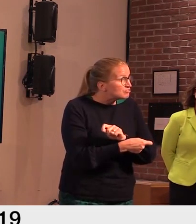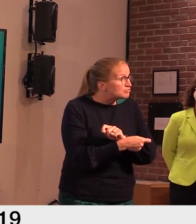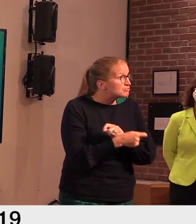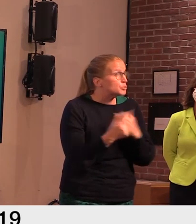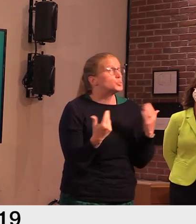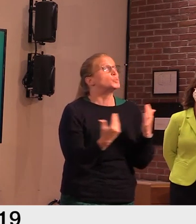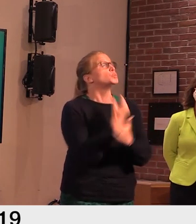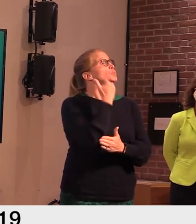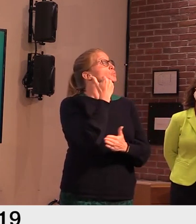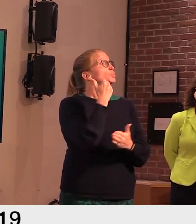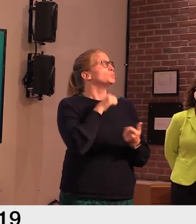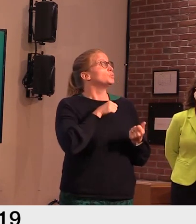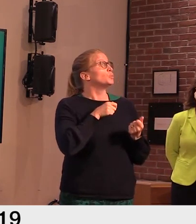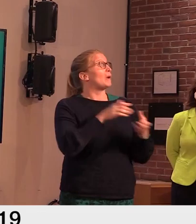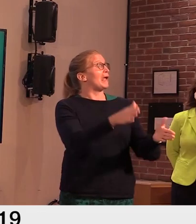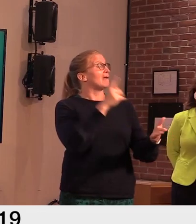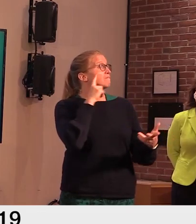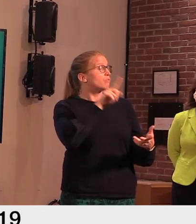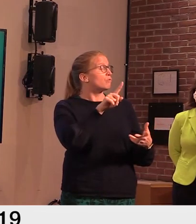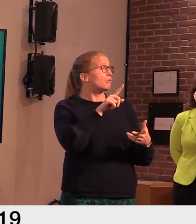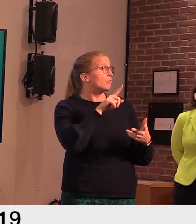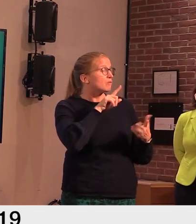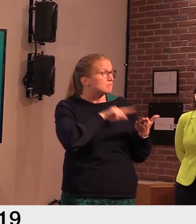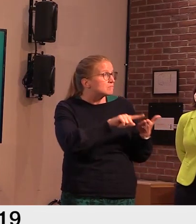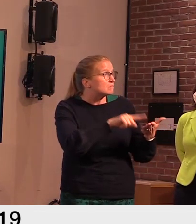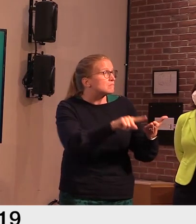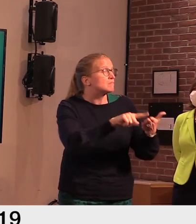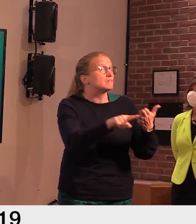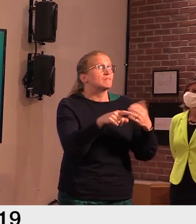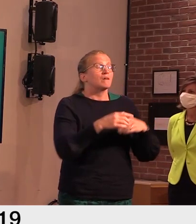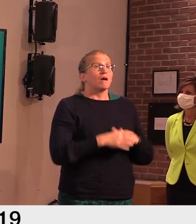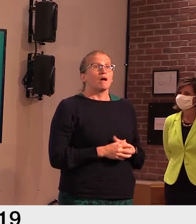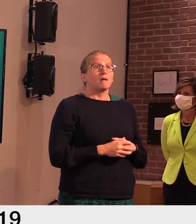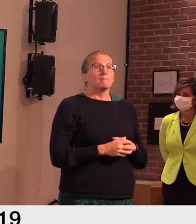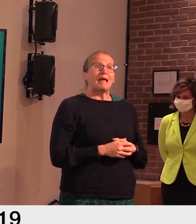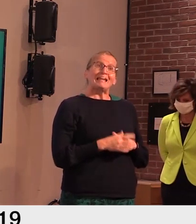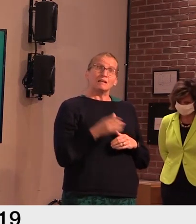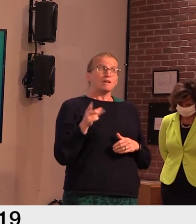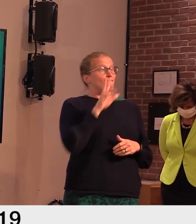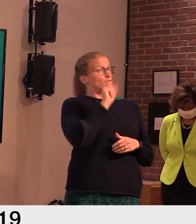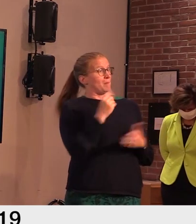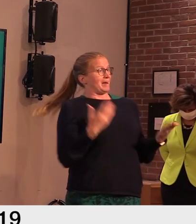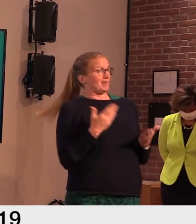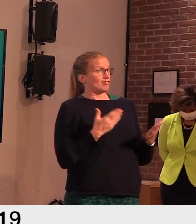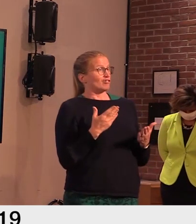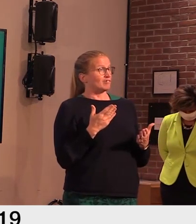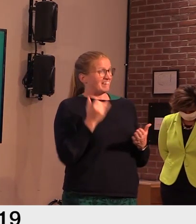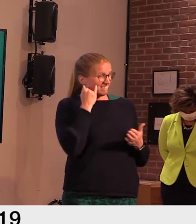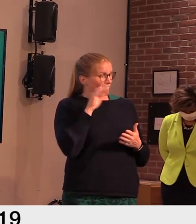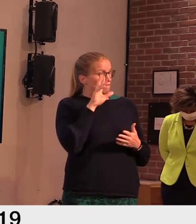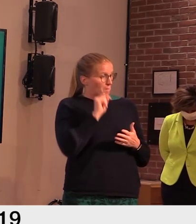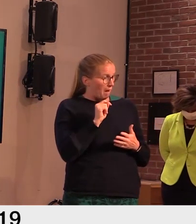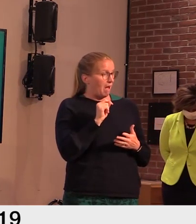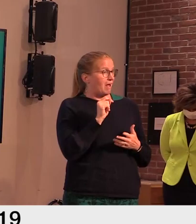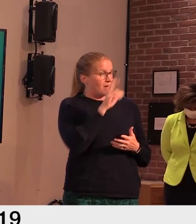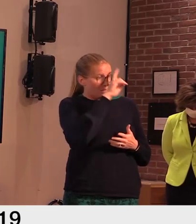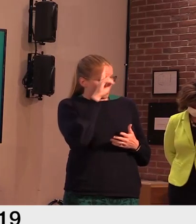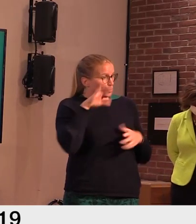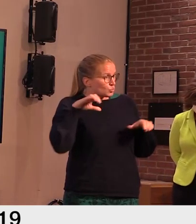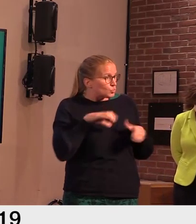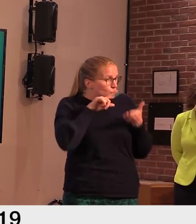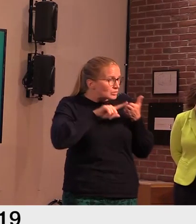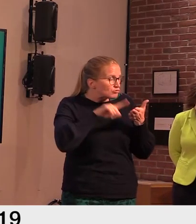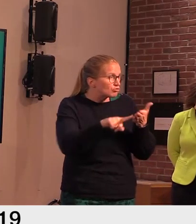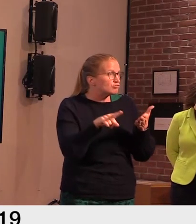who, I guess under those terms, are not normal. Is this something that you see changing, and is it